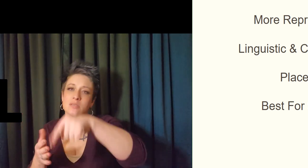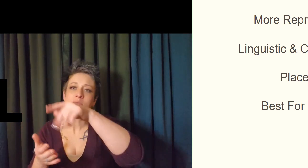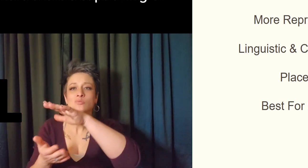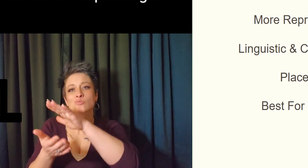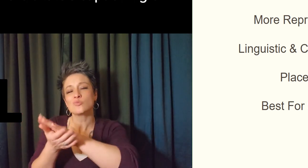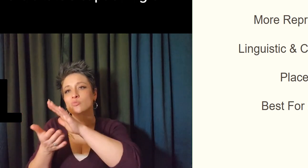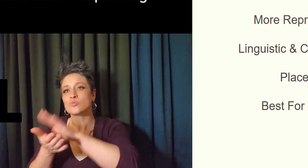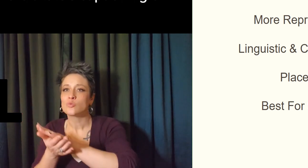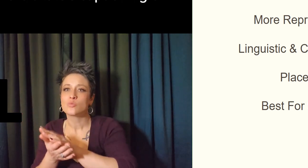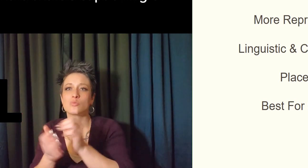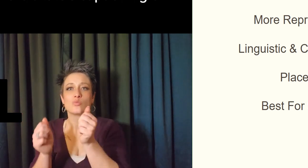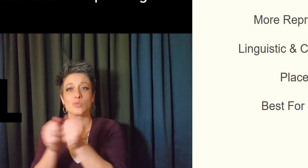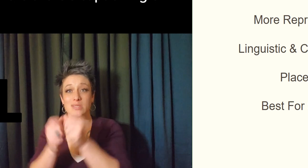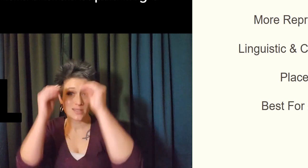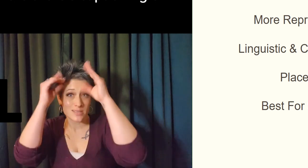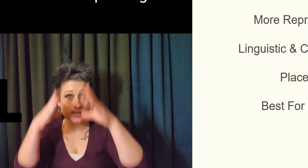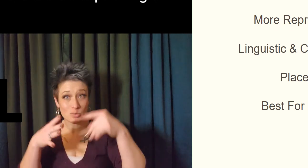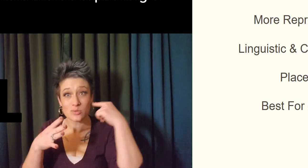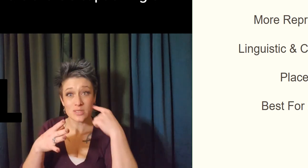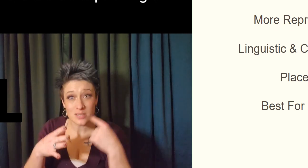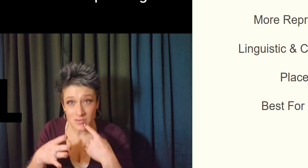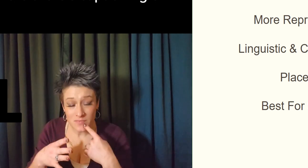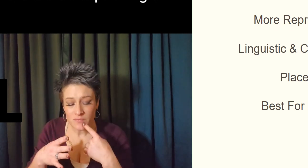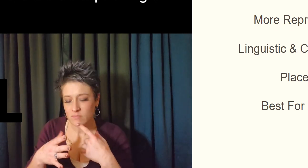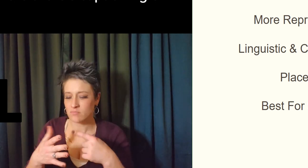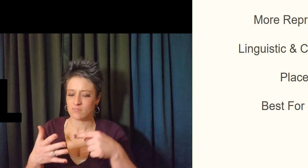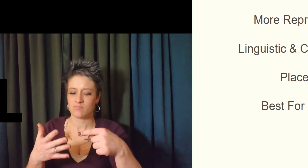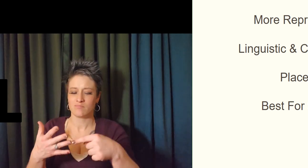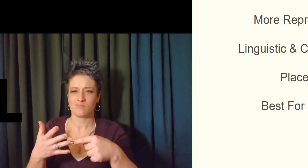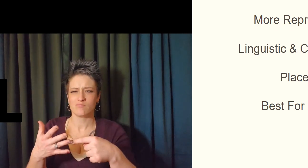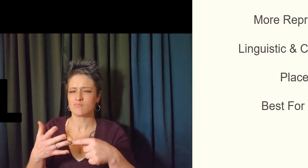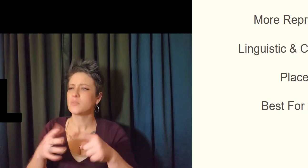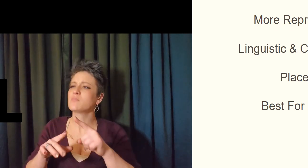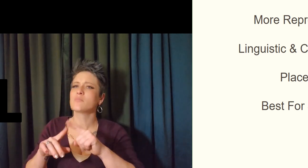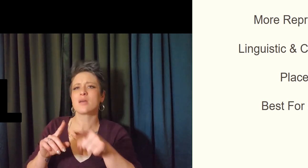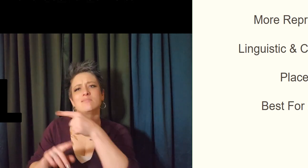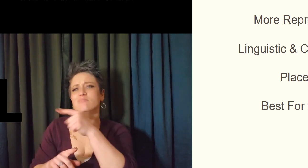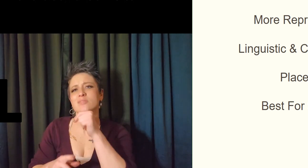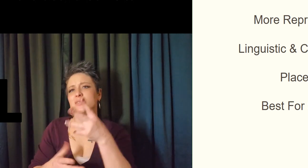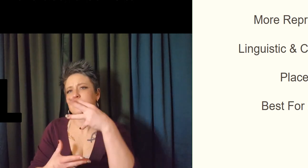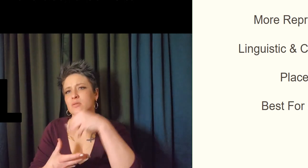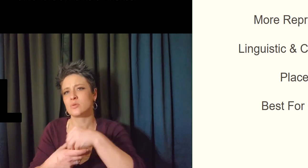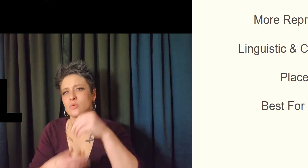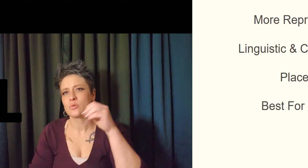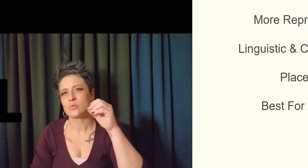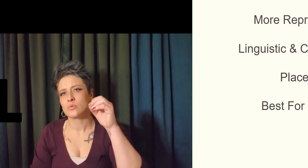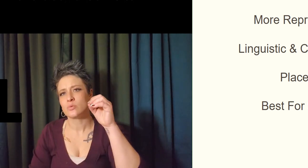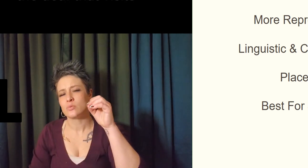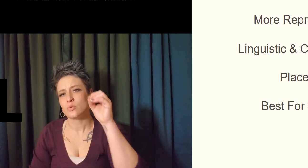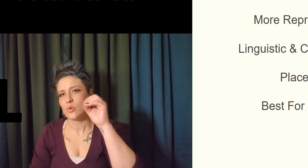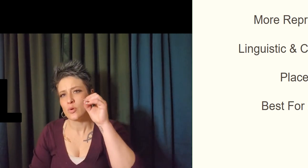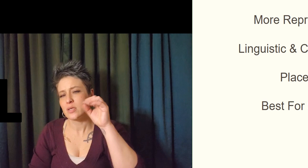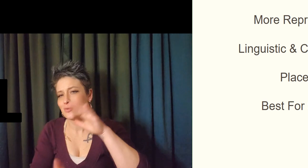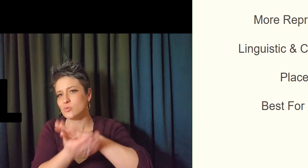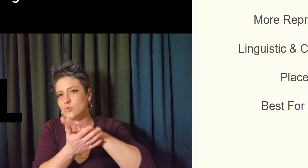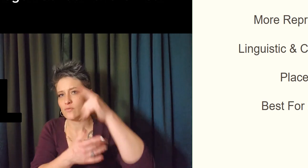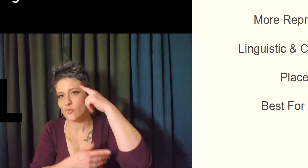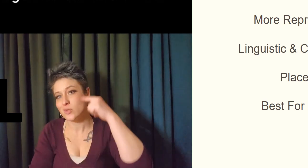interpreter and it's close to the area, or there's captioning, or whichever, there's a teacher of the deaf that visits.